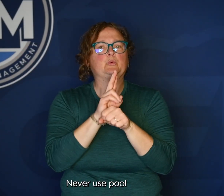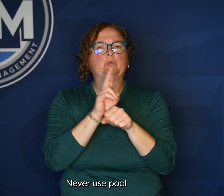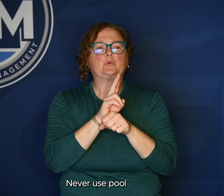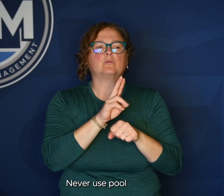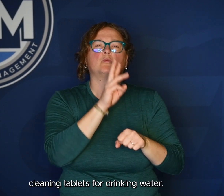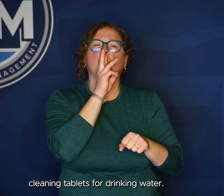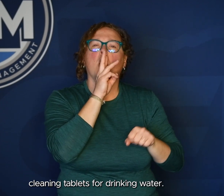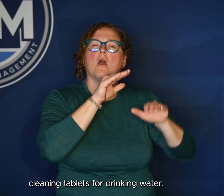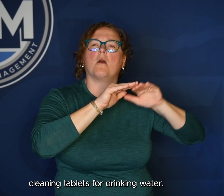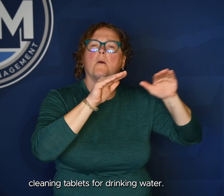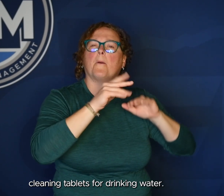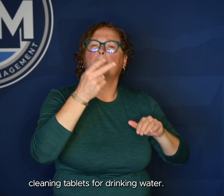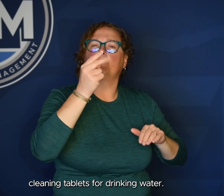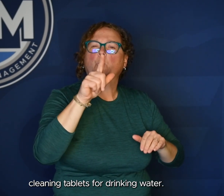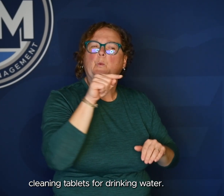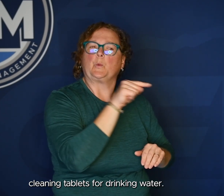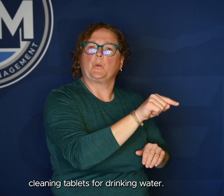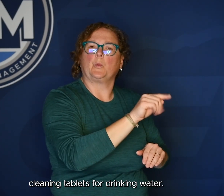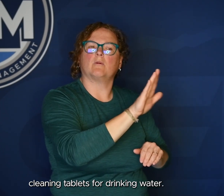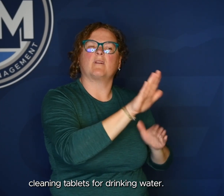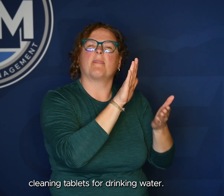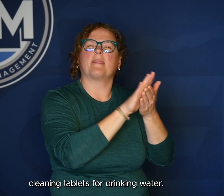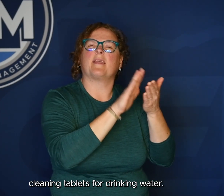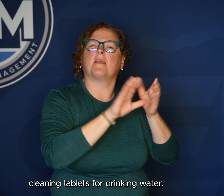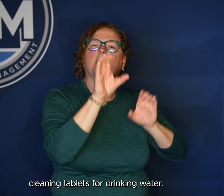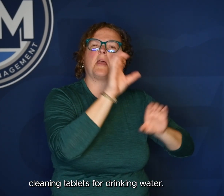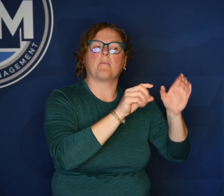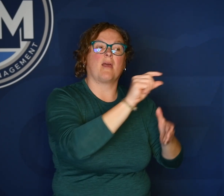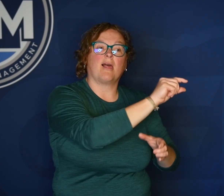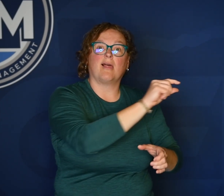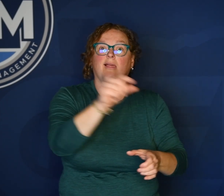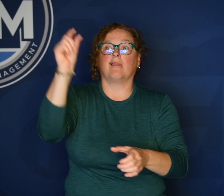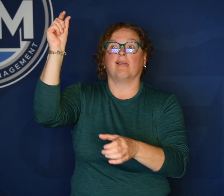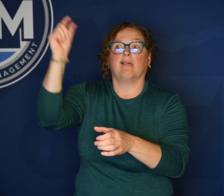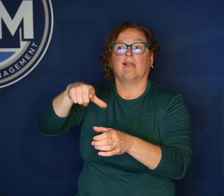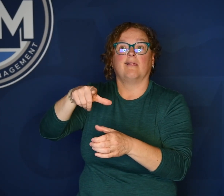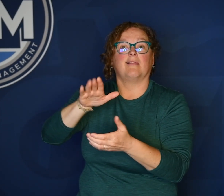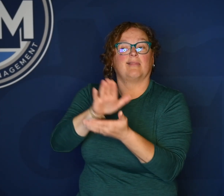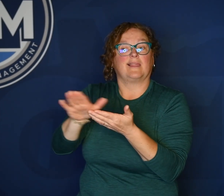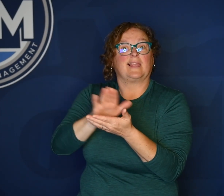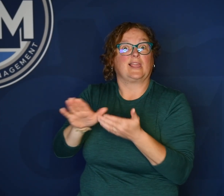Never use pool cleaning tablets for drinking water.